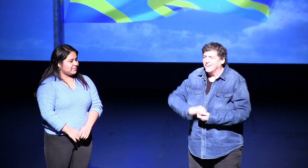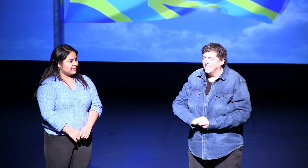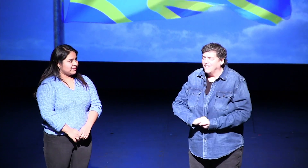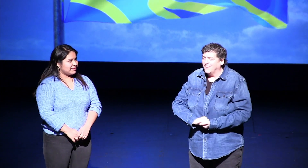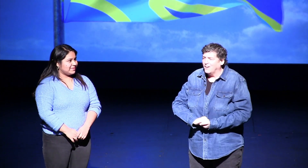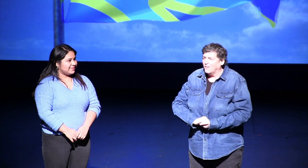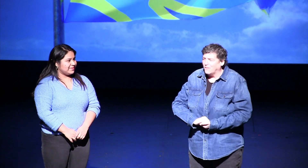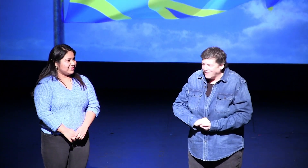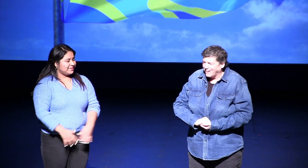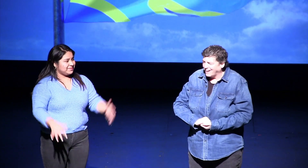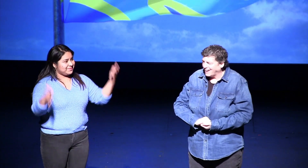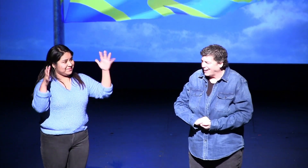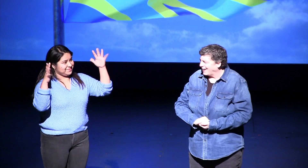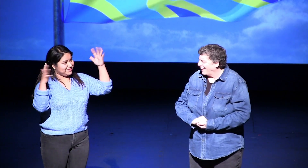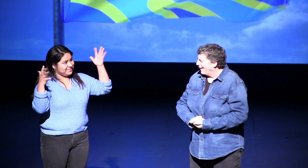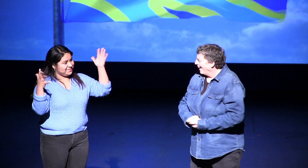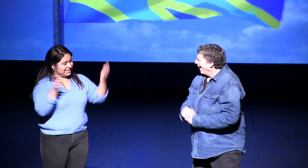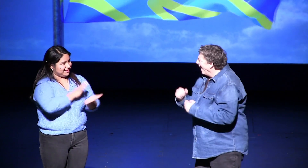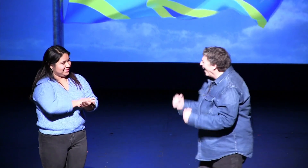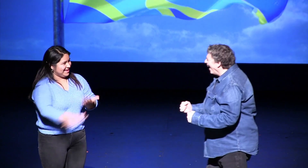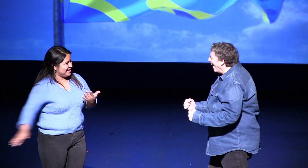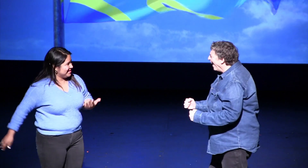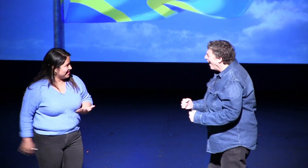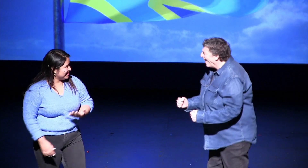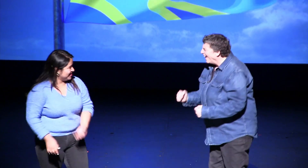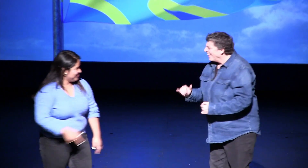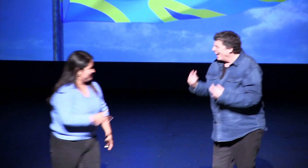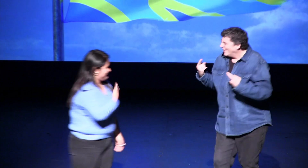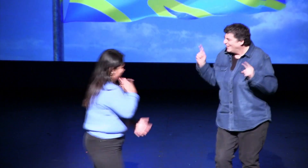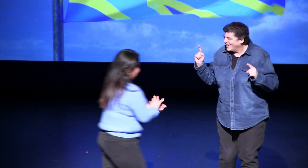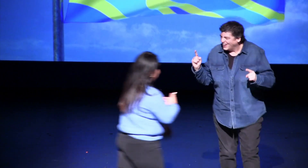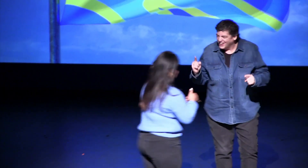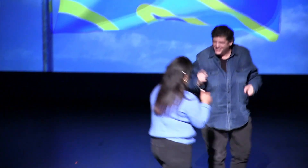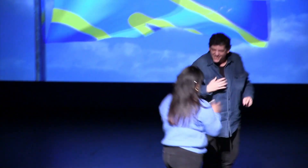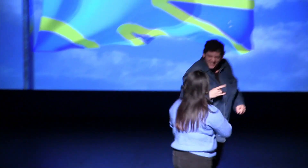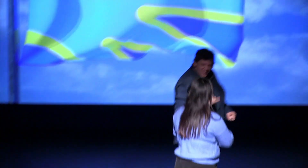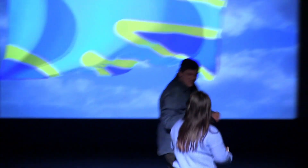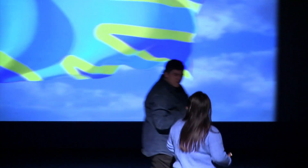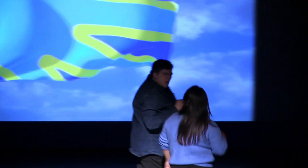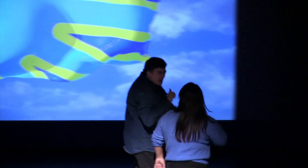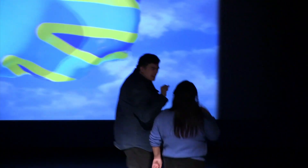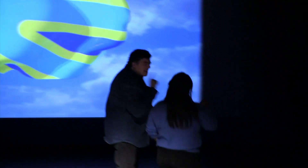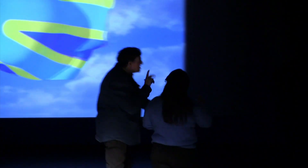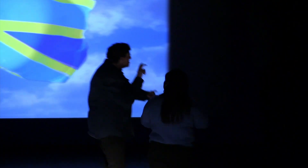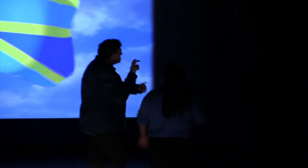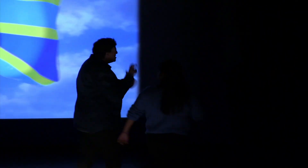proud and united. Way to Hey, what do you know? That was awesome. That actually worked. Yeah. You know